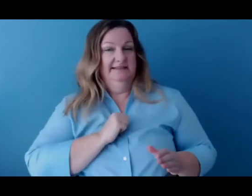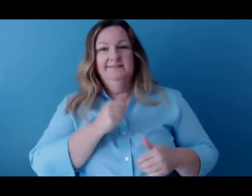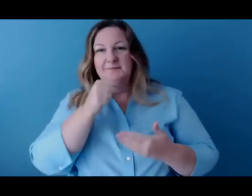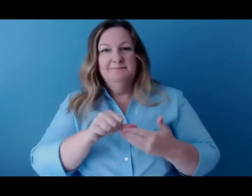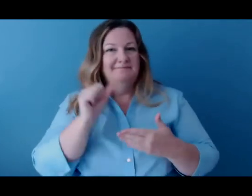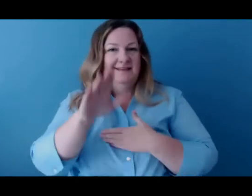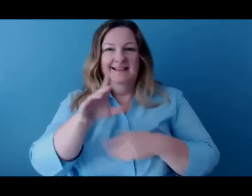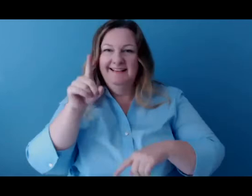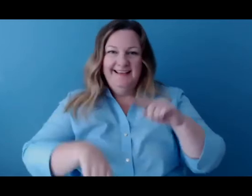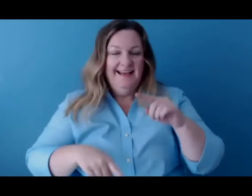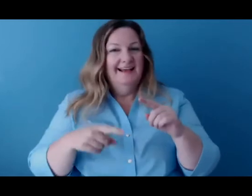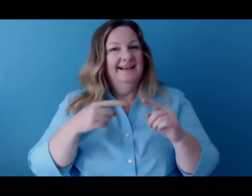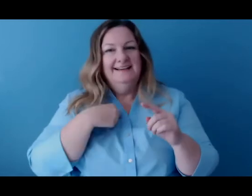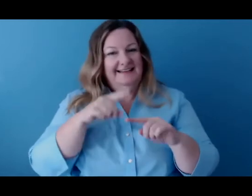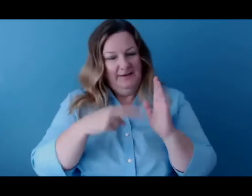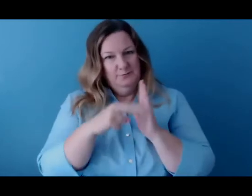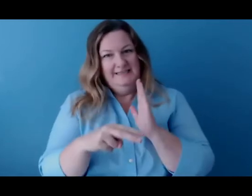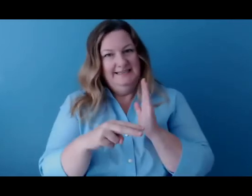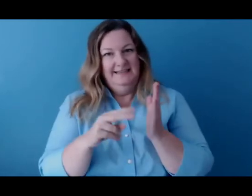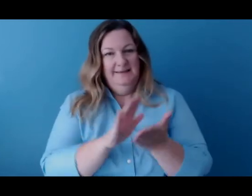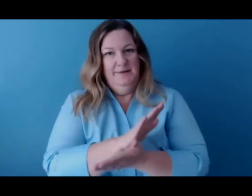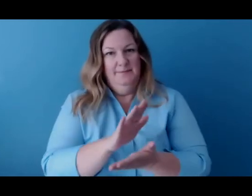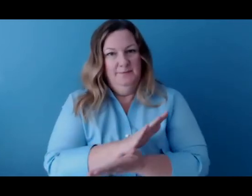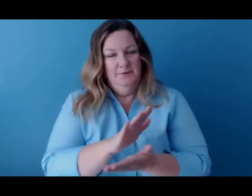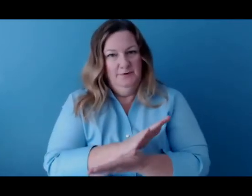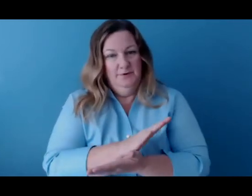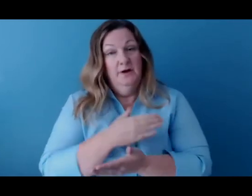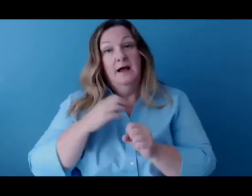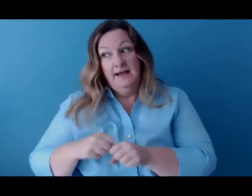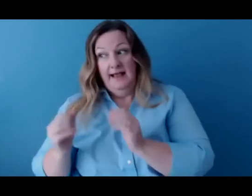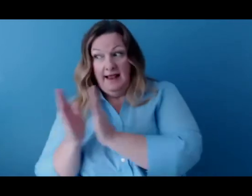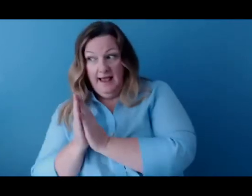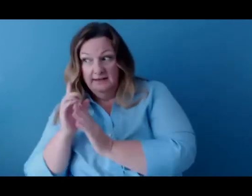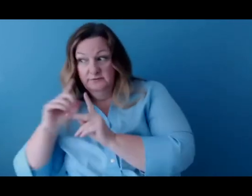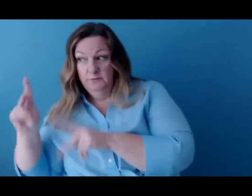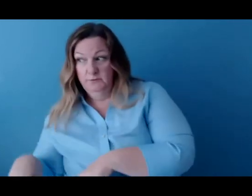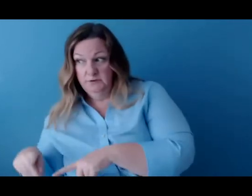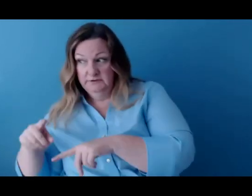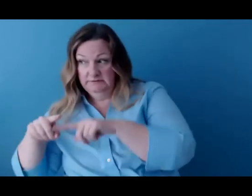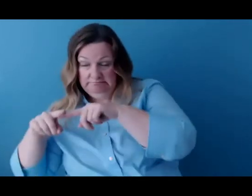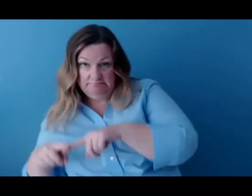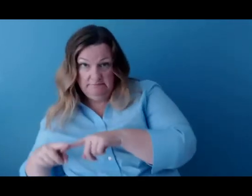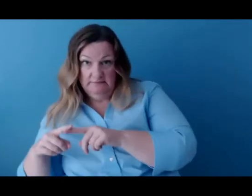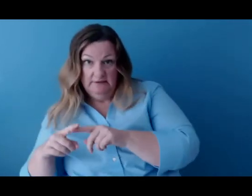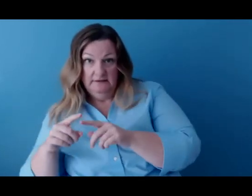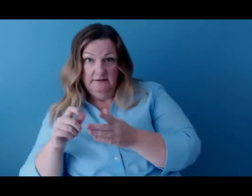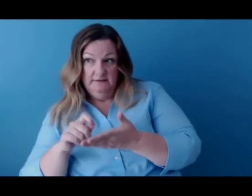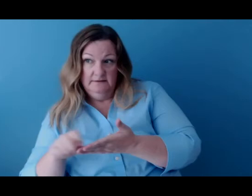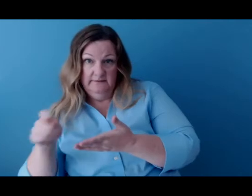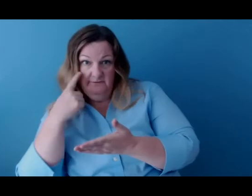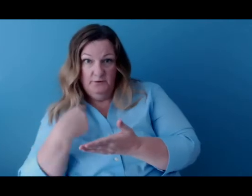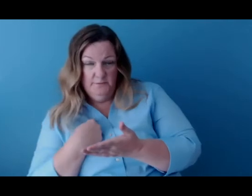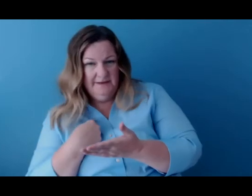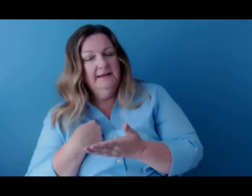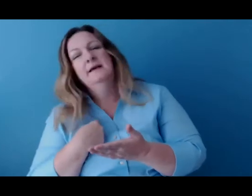know, I can't read print, and you know, I can rely on someone to vote for me, in like mark the ballot for me. But that's